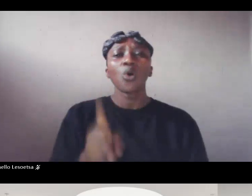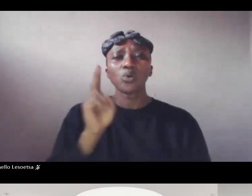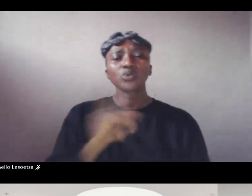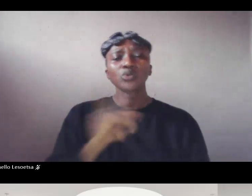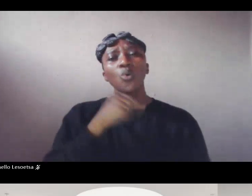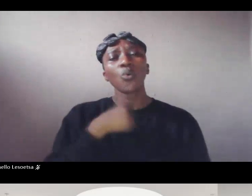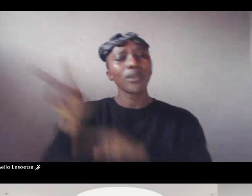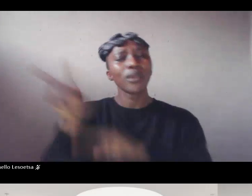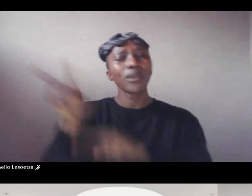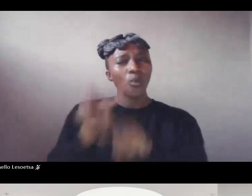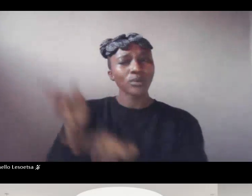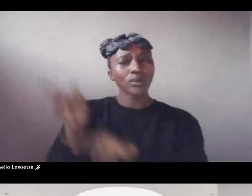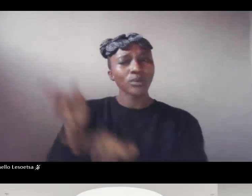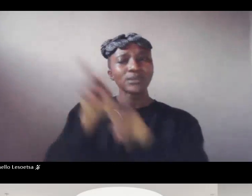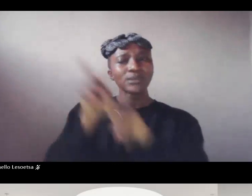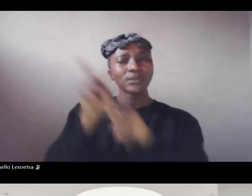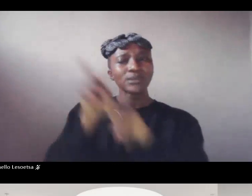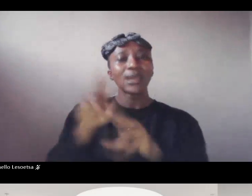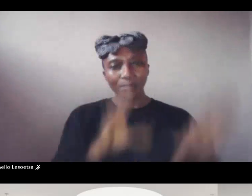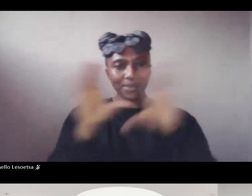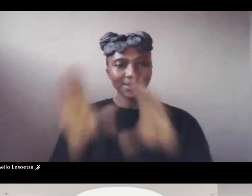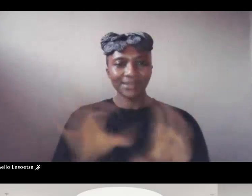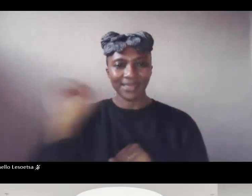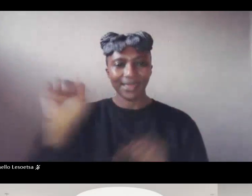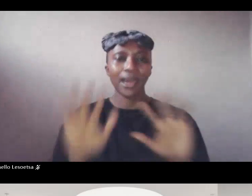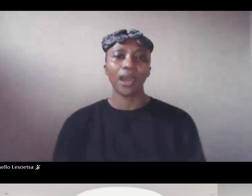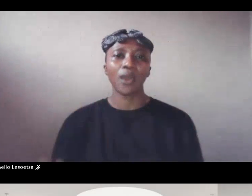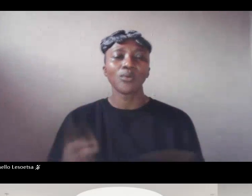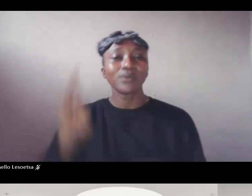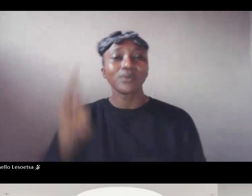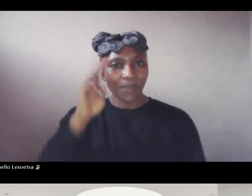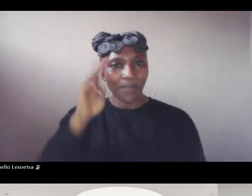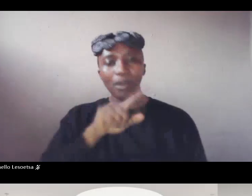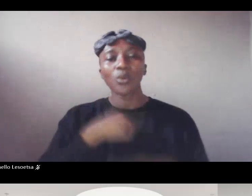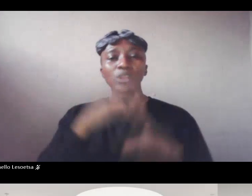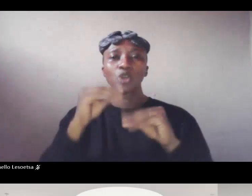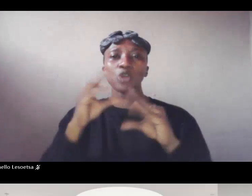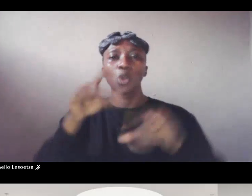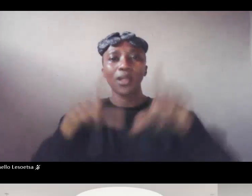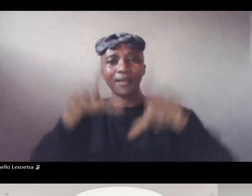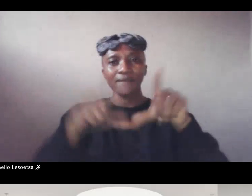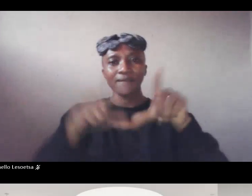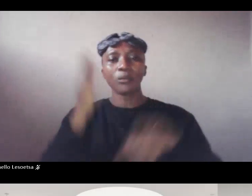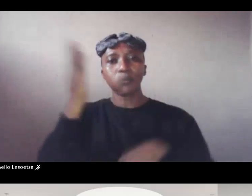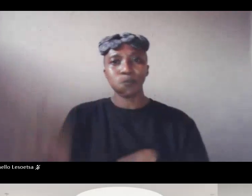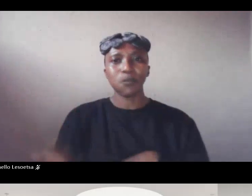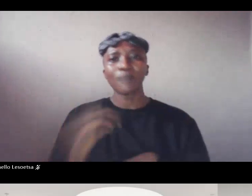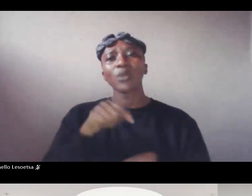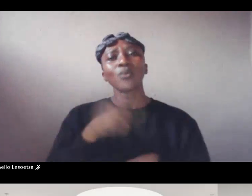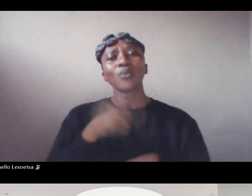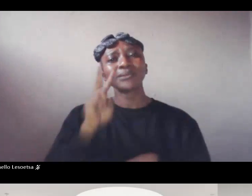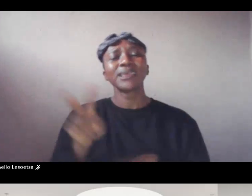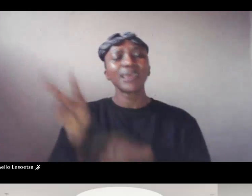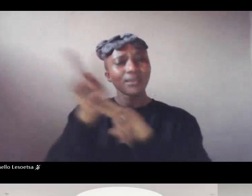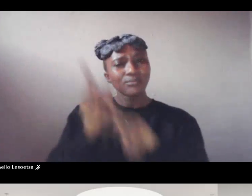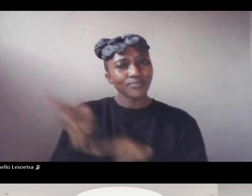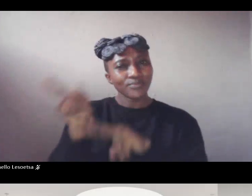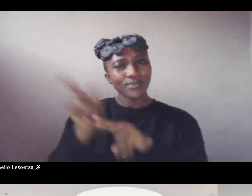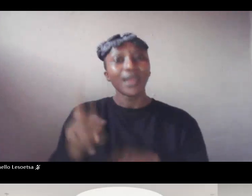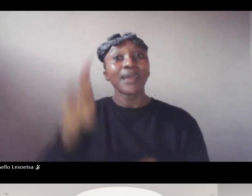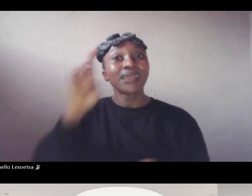their implementation? If you remember, talked about it in those levels, whereby it's okay. What monitoring? If you remember that video we watched in